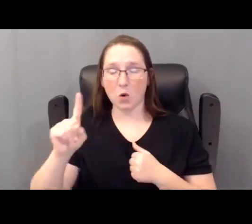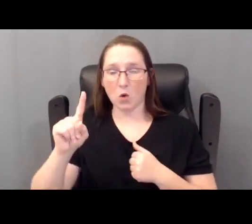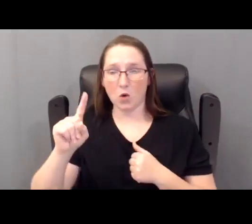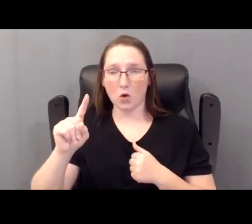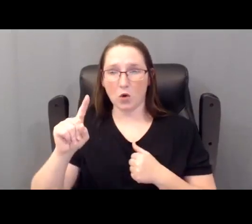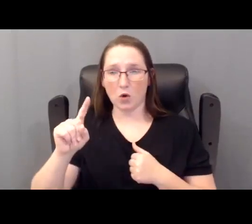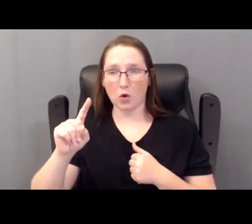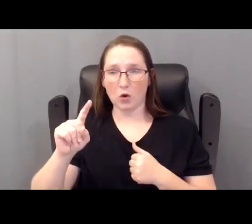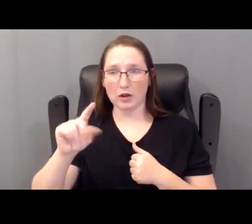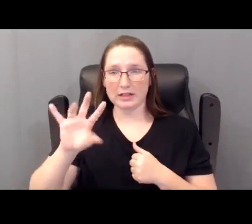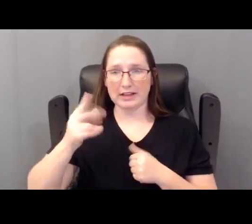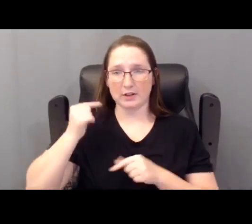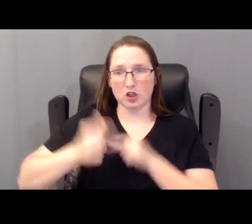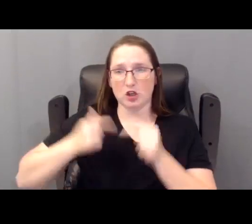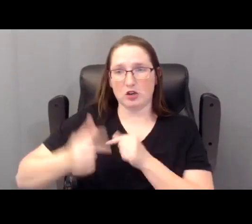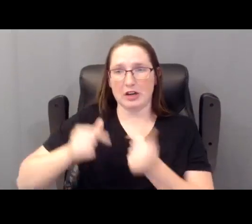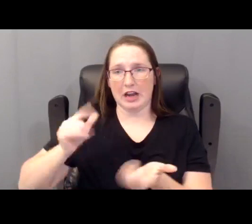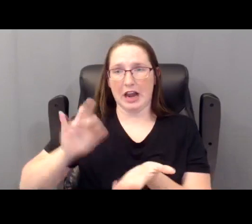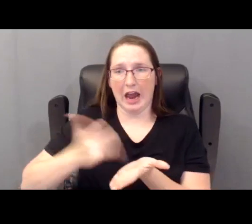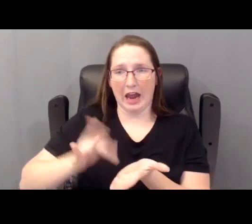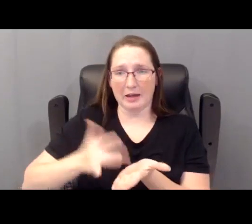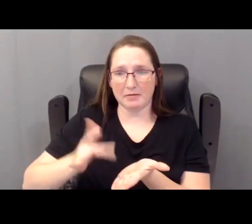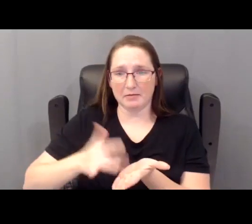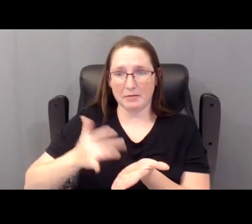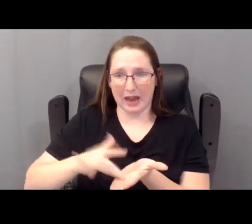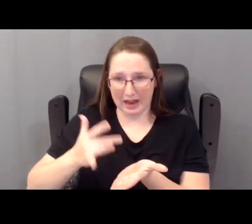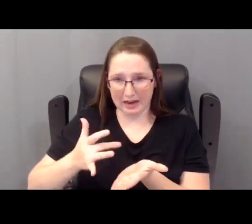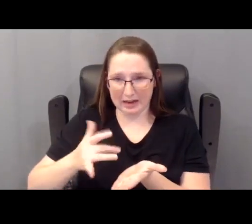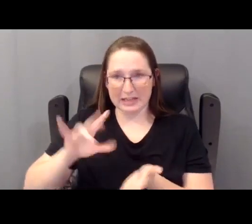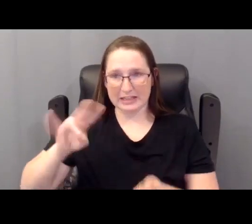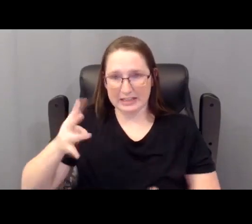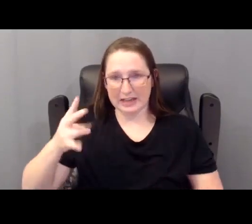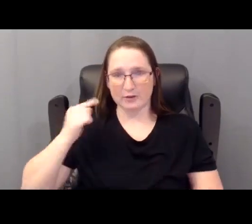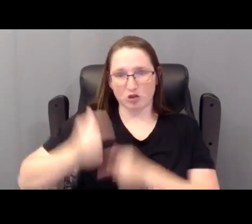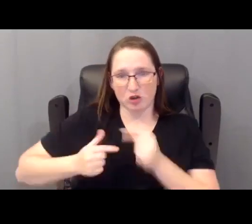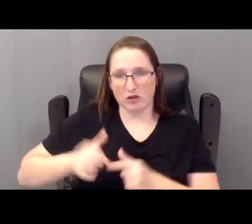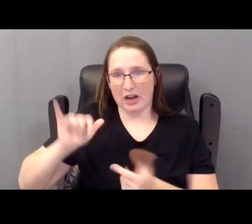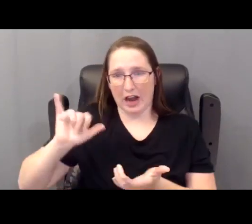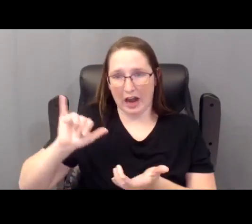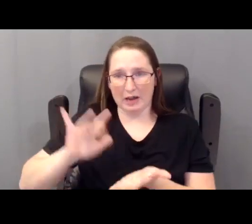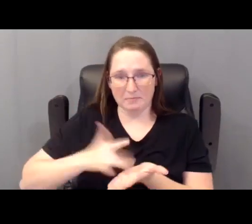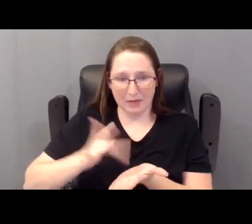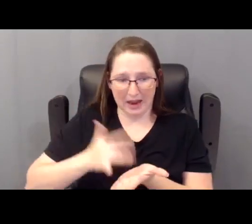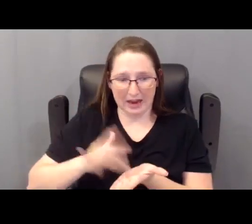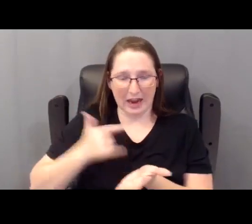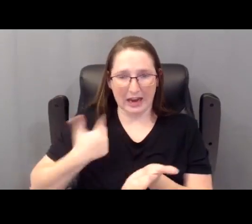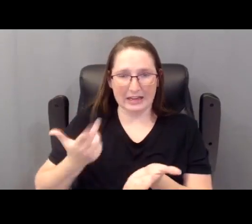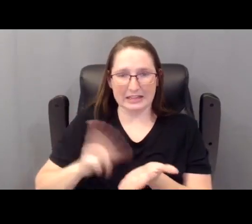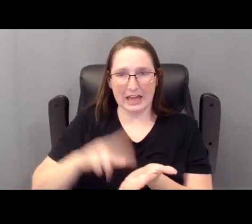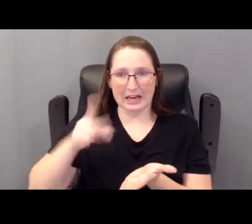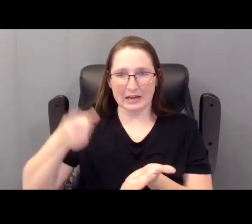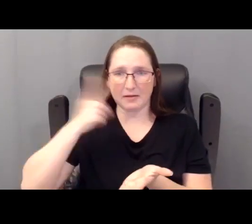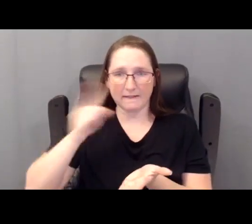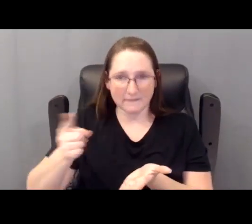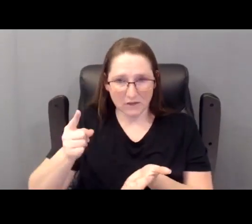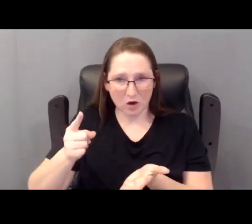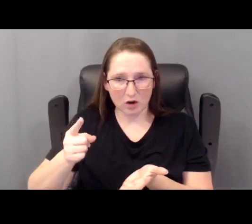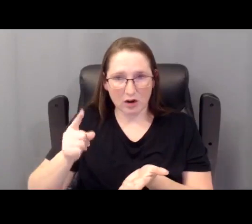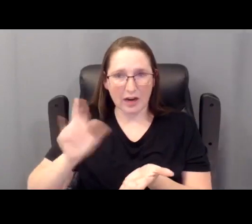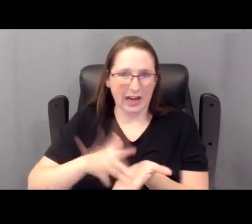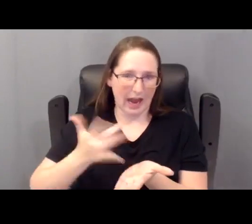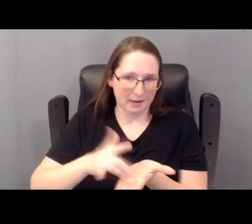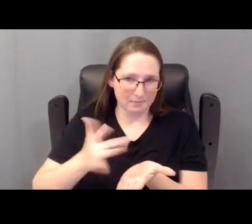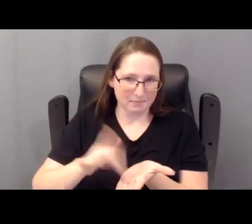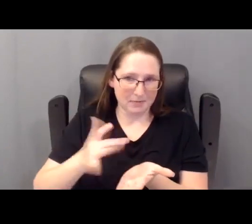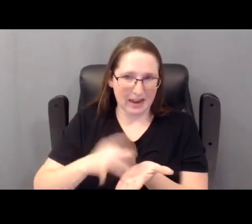7th generation iPad. I had a 7th generation iPad and I signed up for a 9th generation iPad and